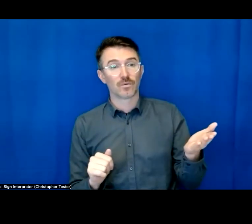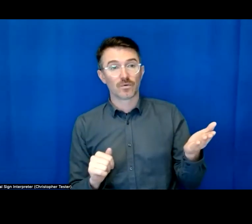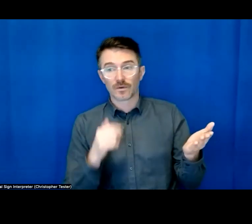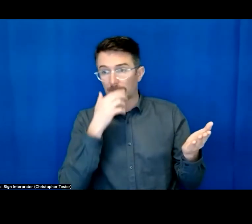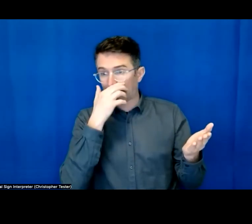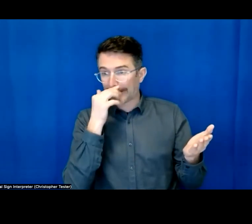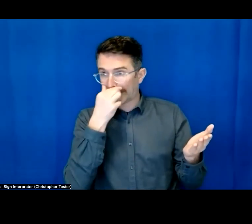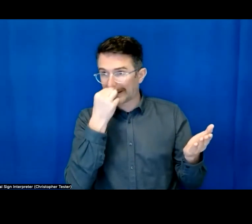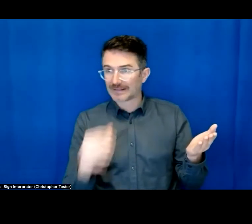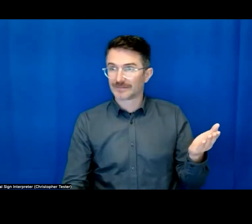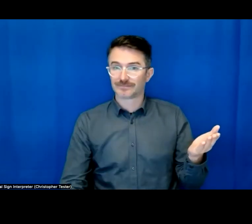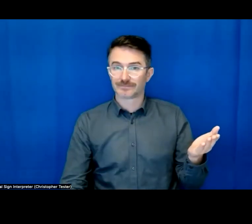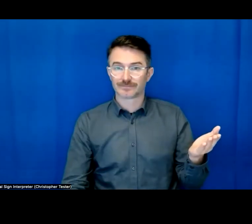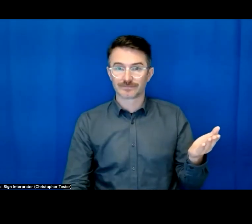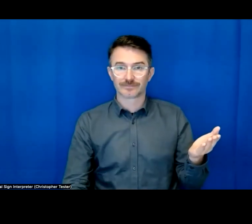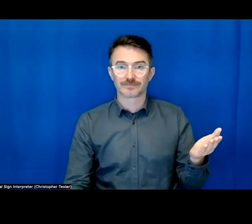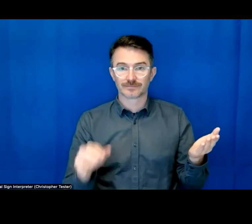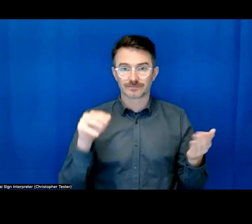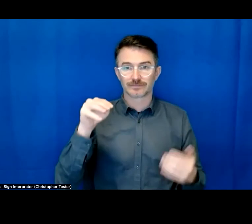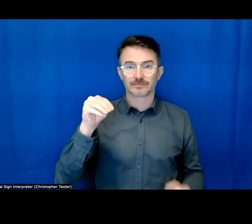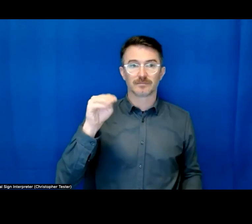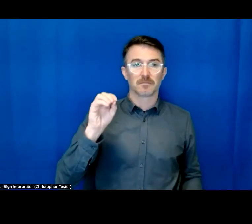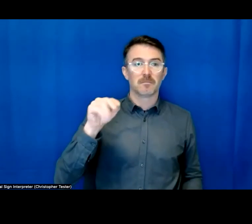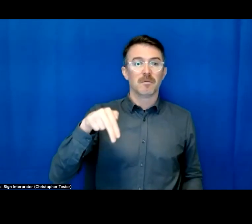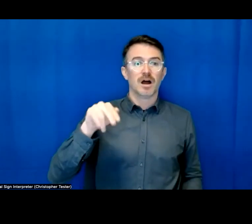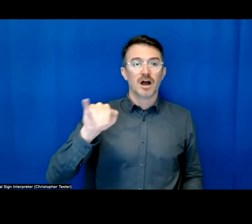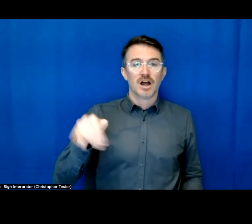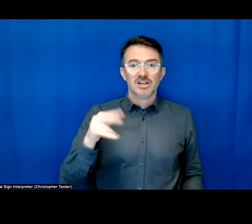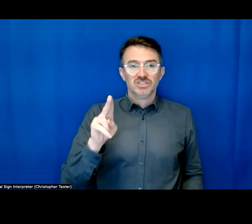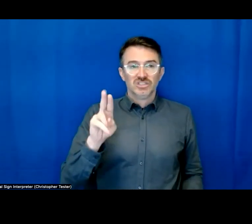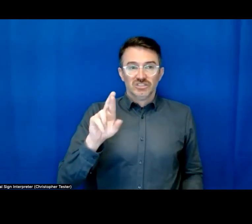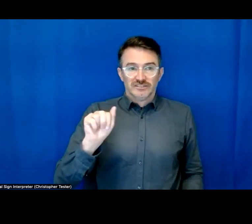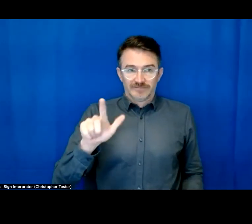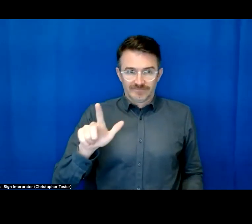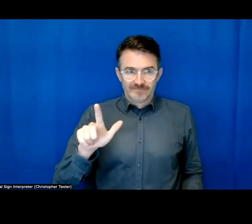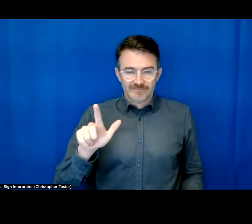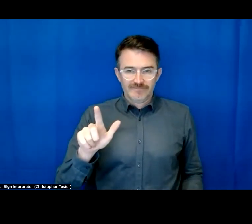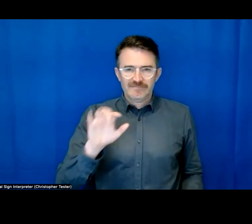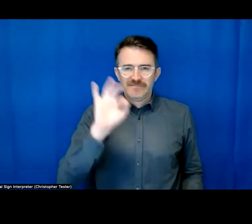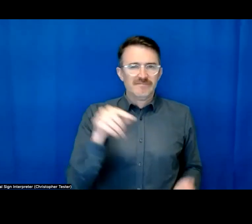taking initiative for the inclusion of women and girls with disability in climate actions?